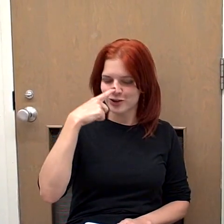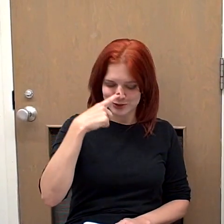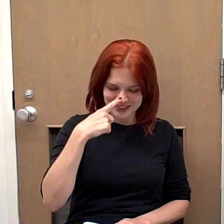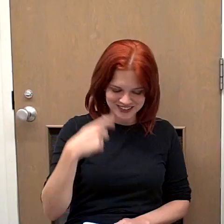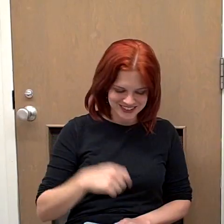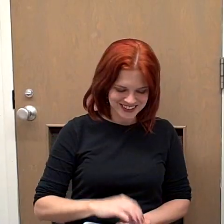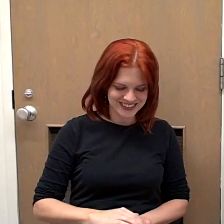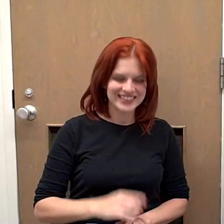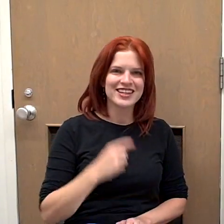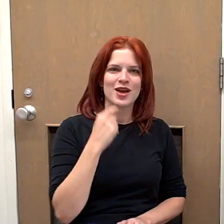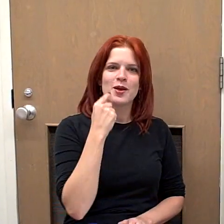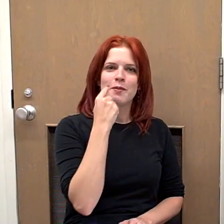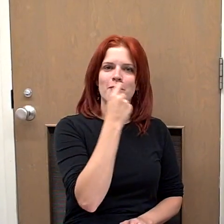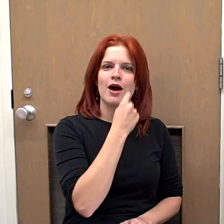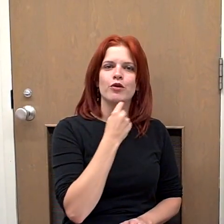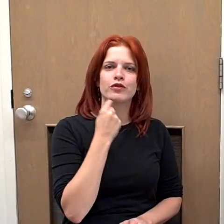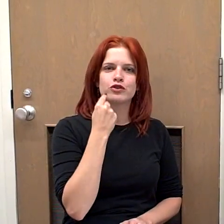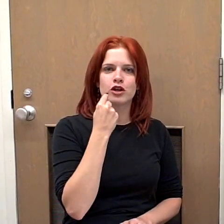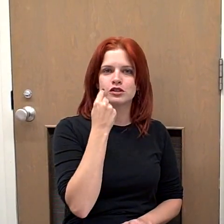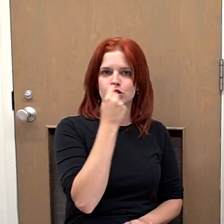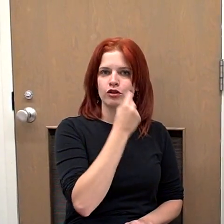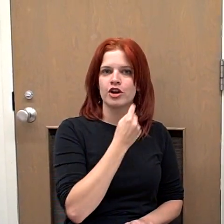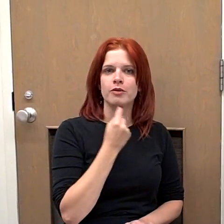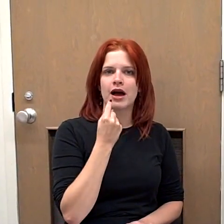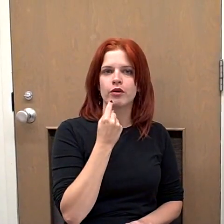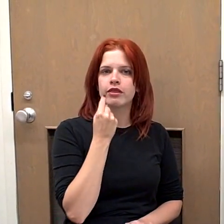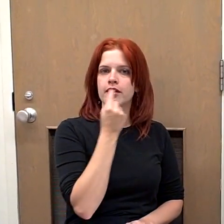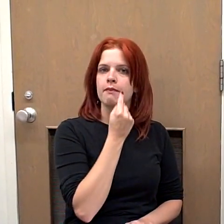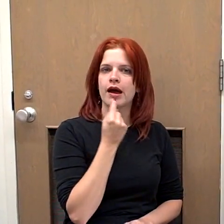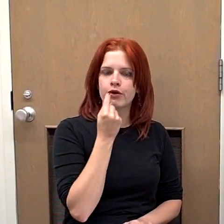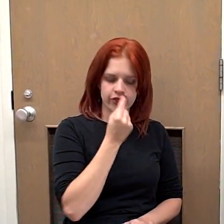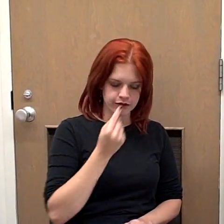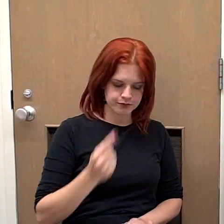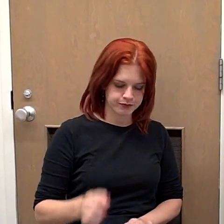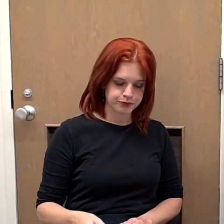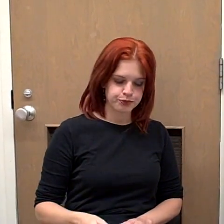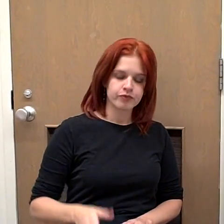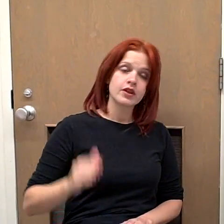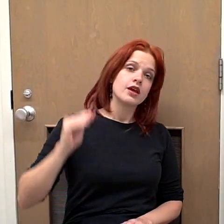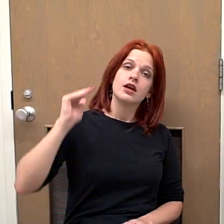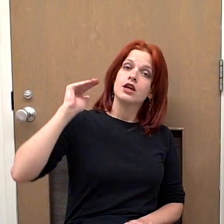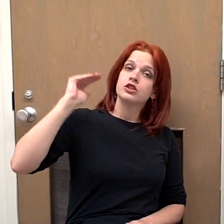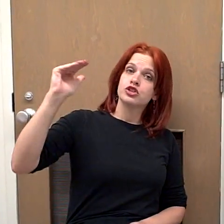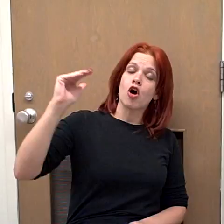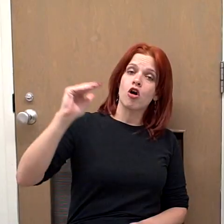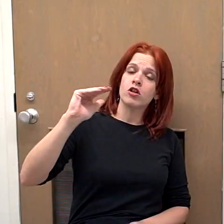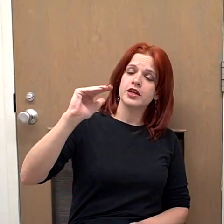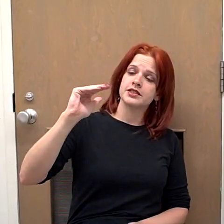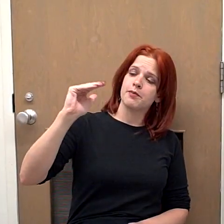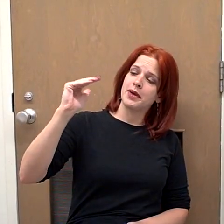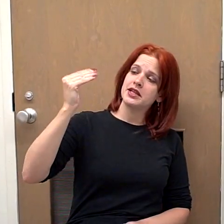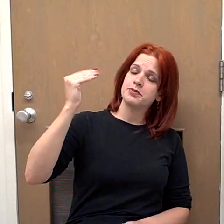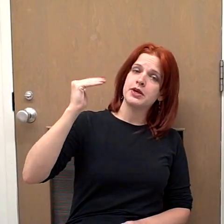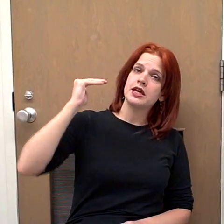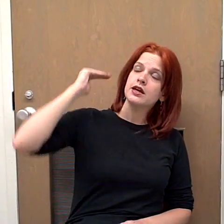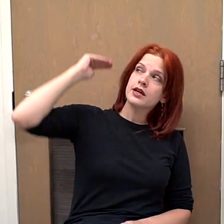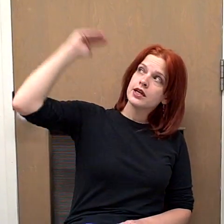nose. Mouth, draw a circle around your mouth. Mouth. Tall is a bent B,